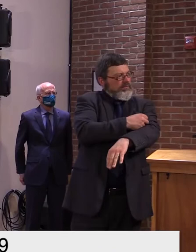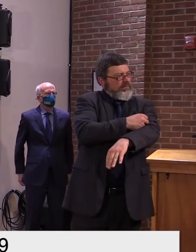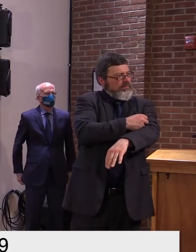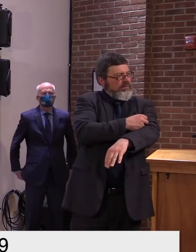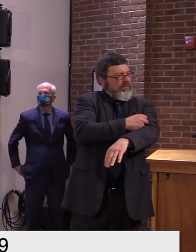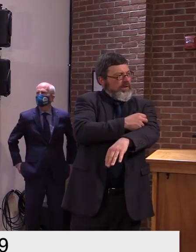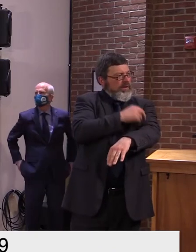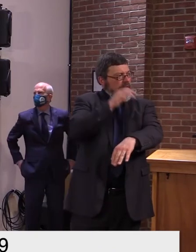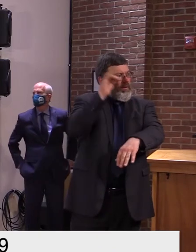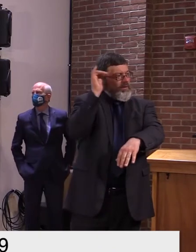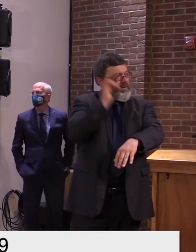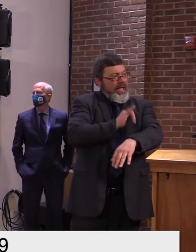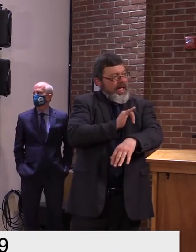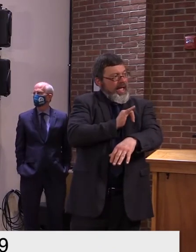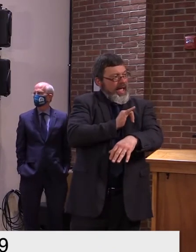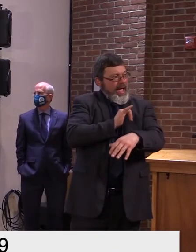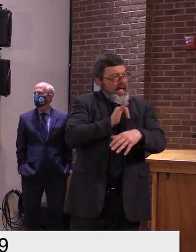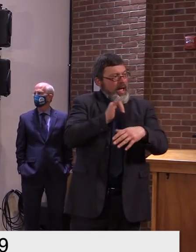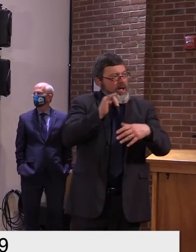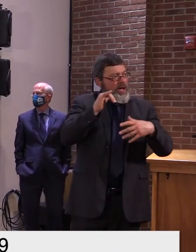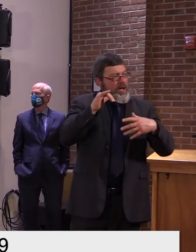Levine?